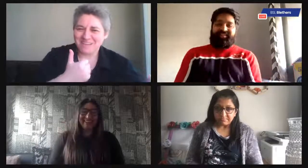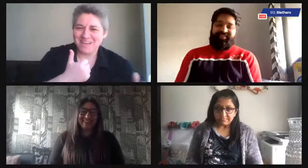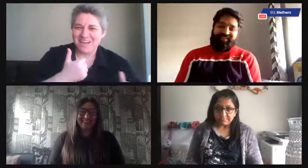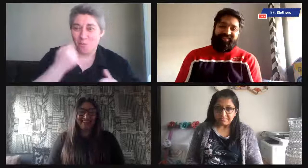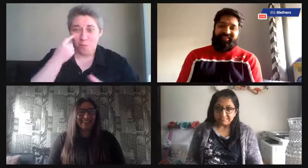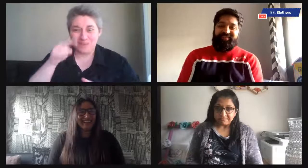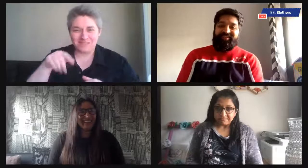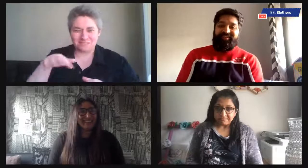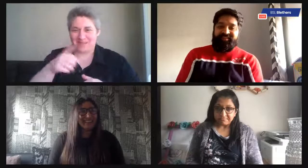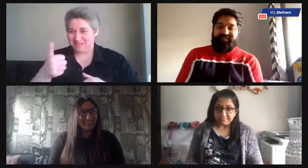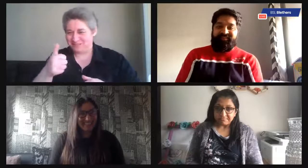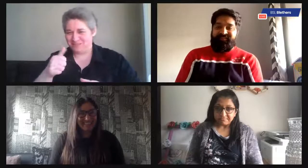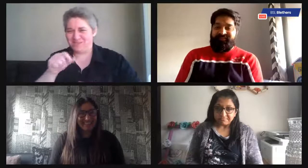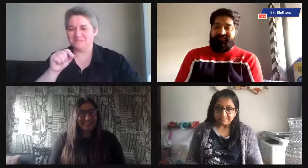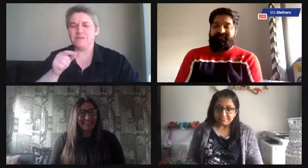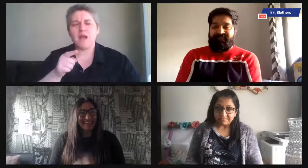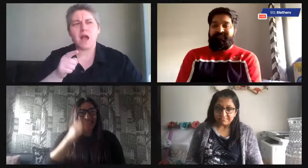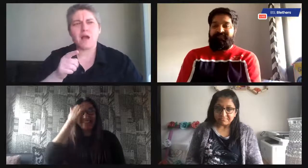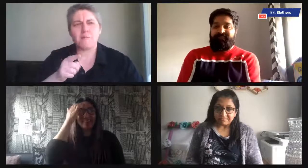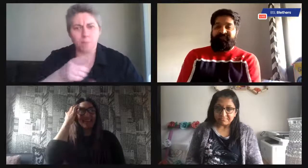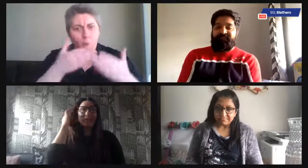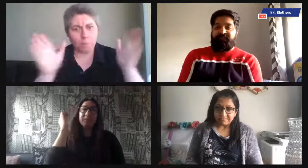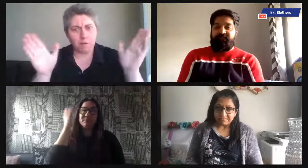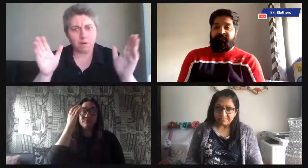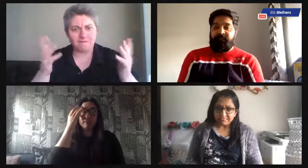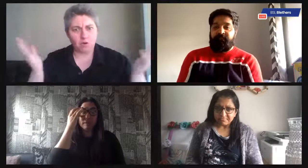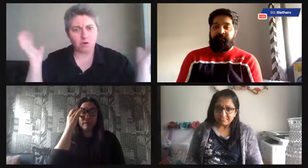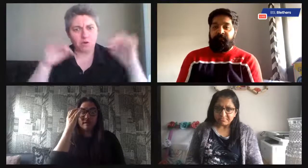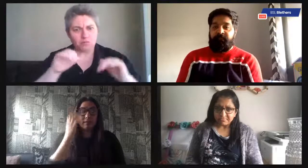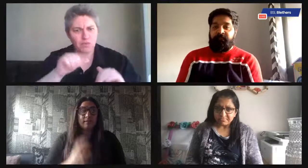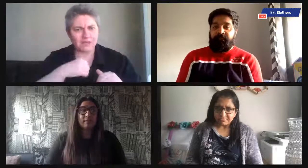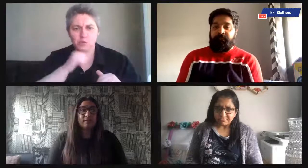to the ball. Well, watch this space. Thank you.